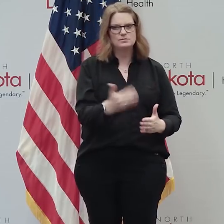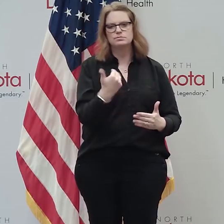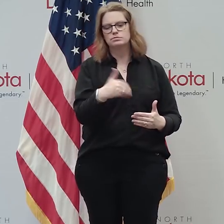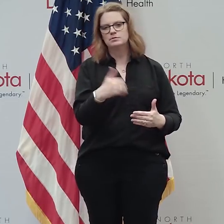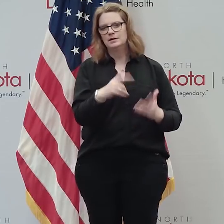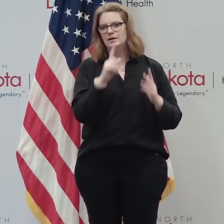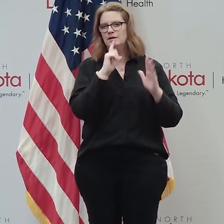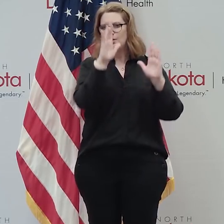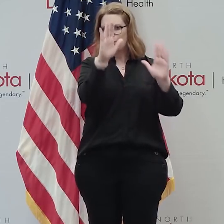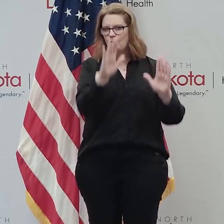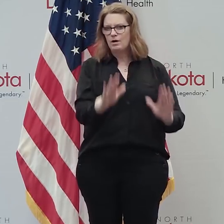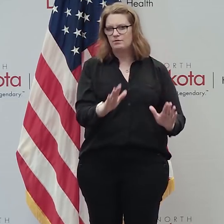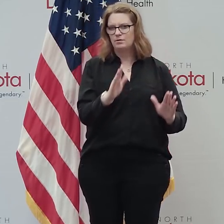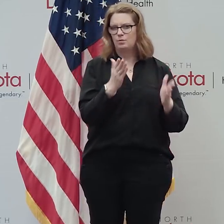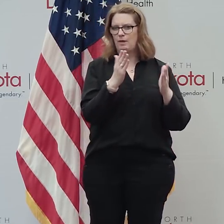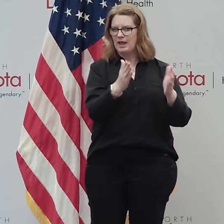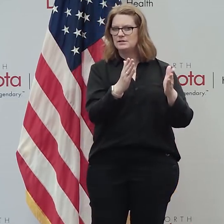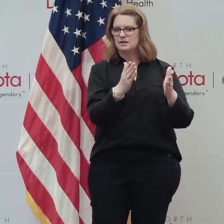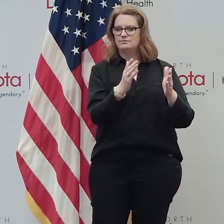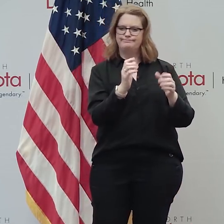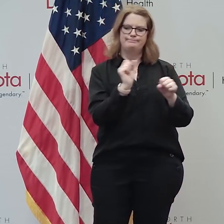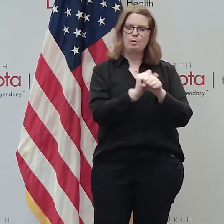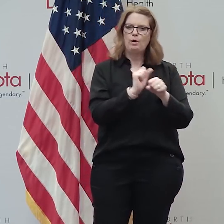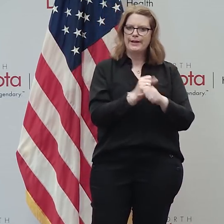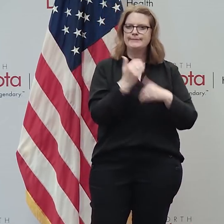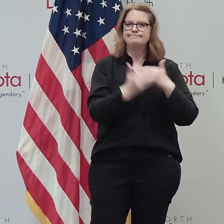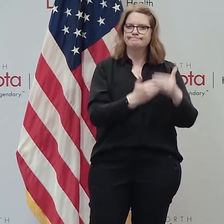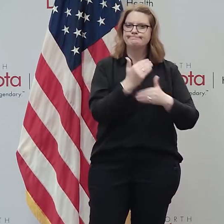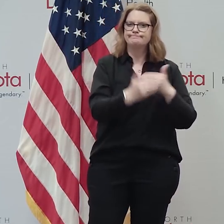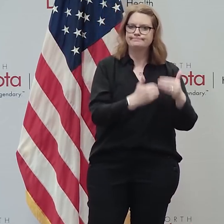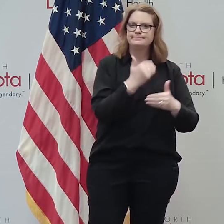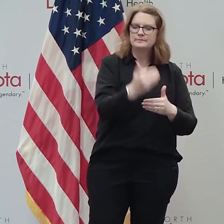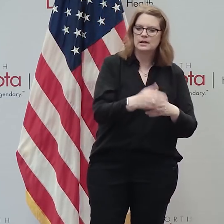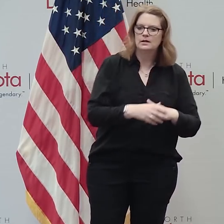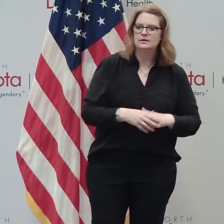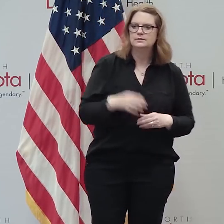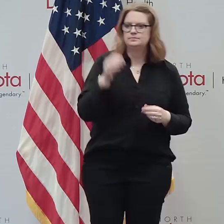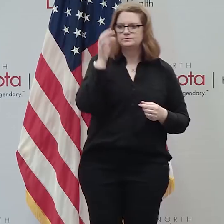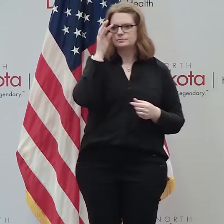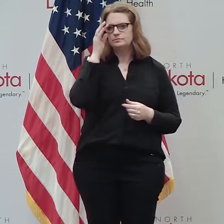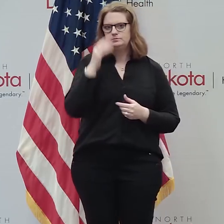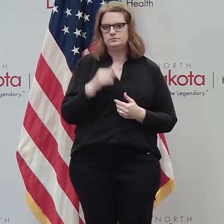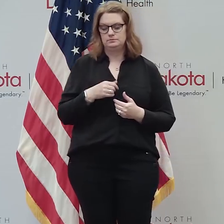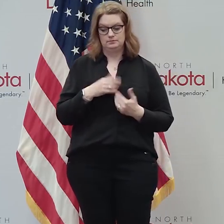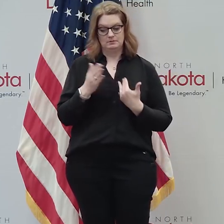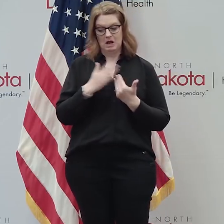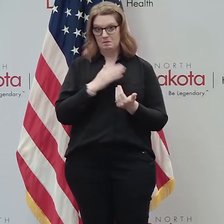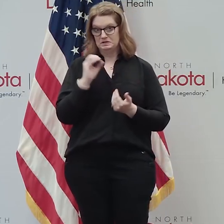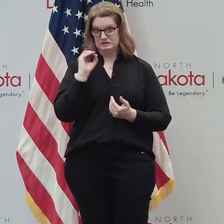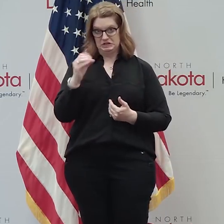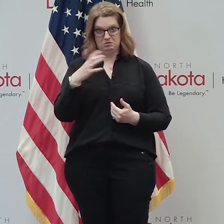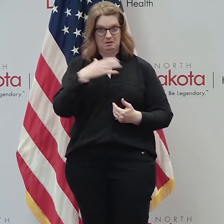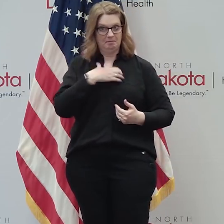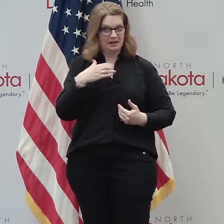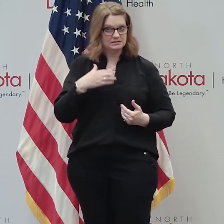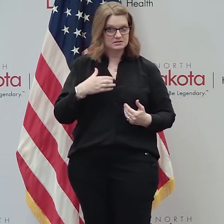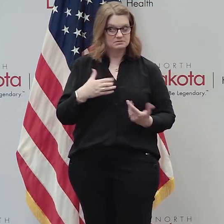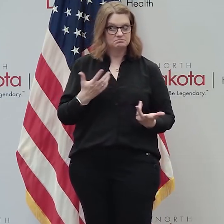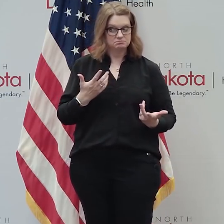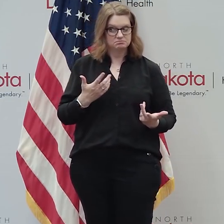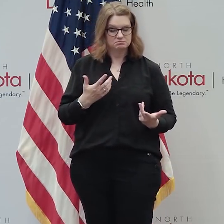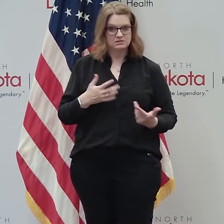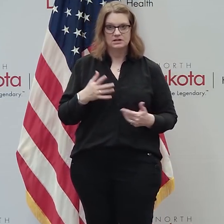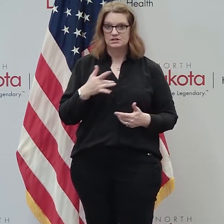ways to approach it. And we've got through all these weeks with almost zero complaints statewide. So I'm sure